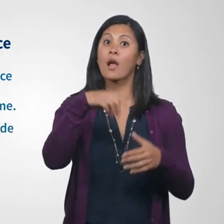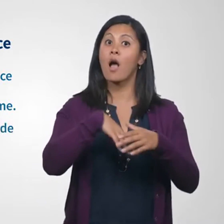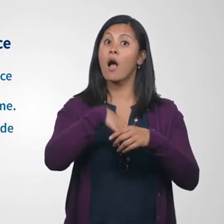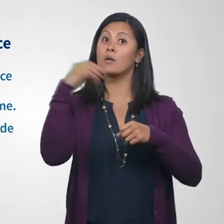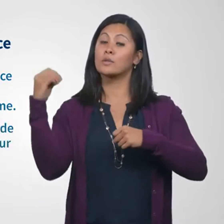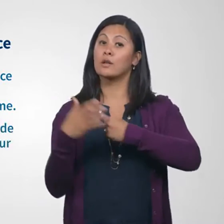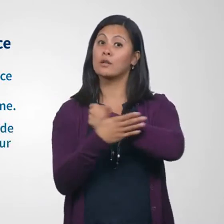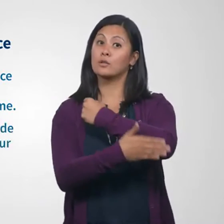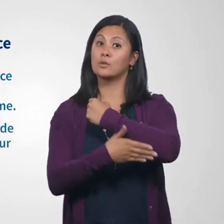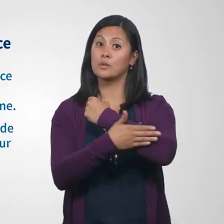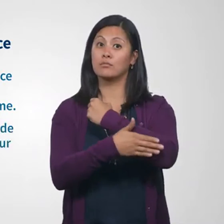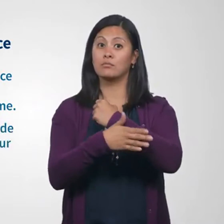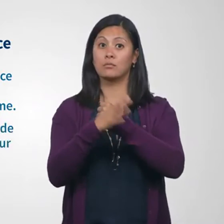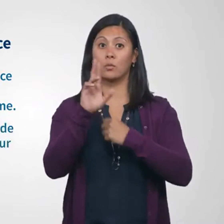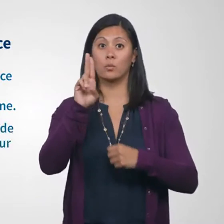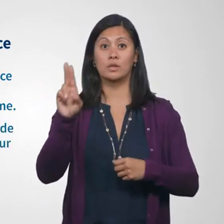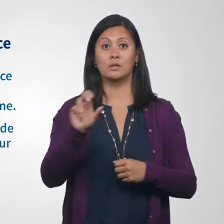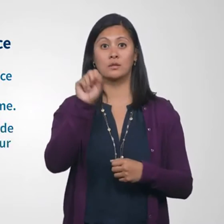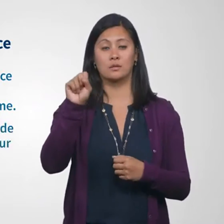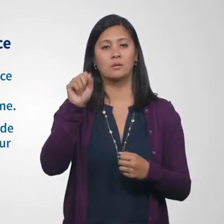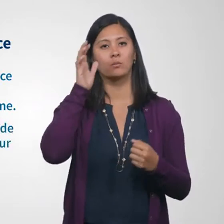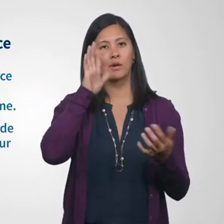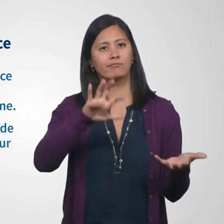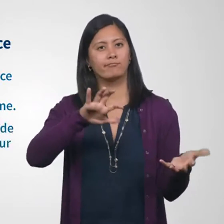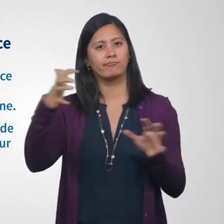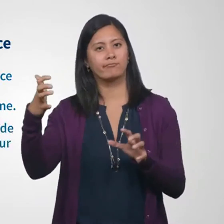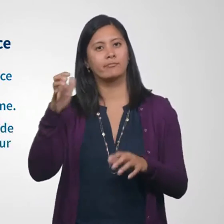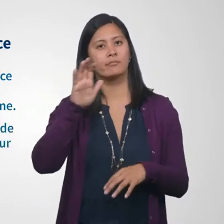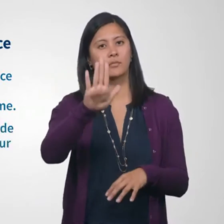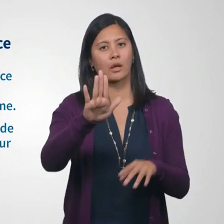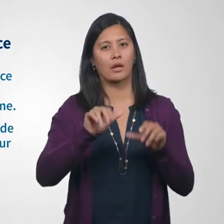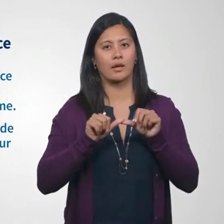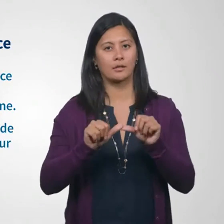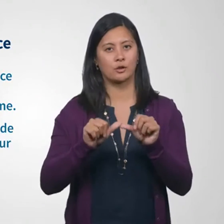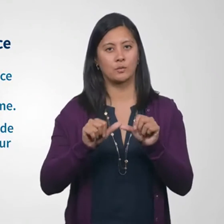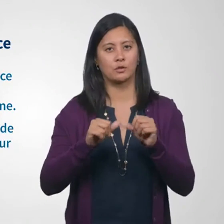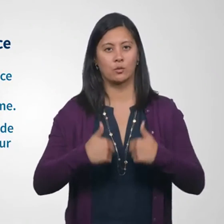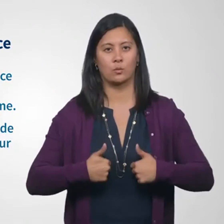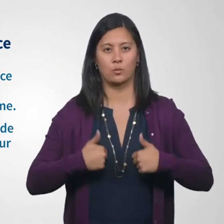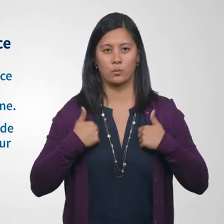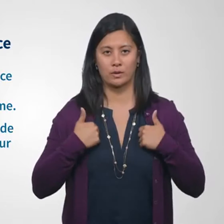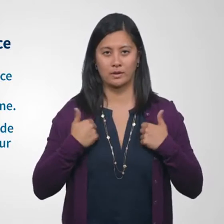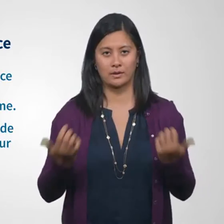Extended absences outside of the United States may disrupt your continuous residence.